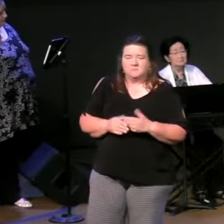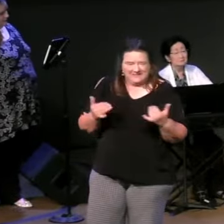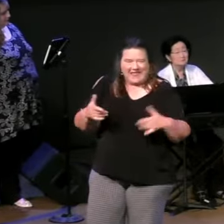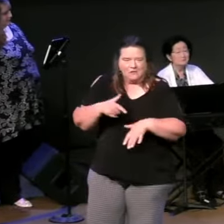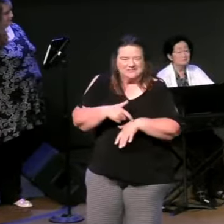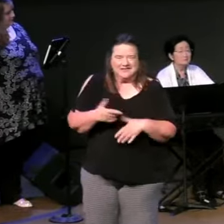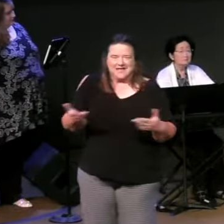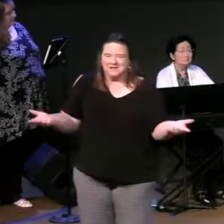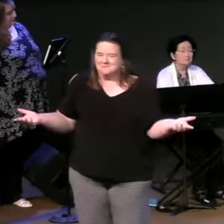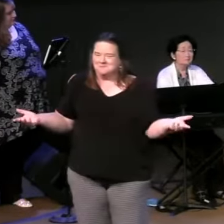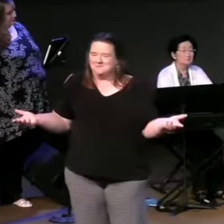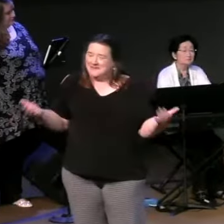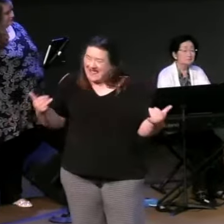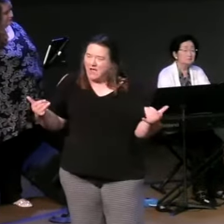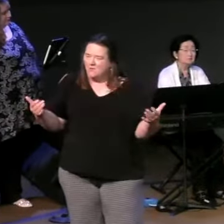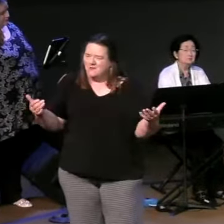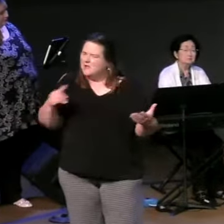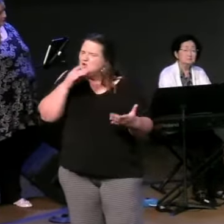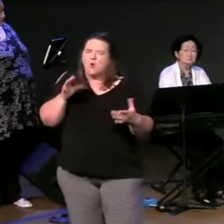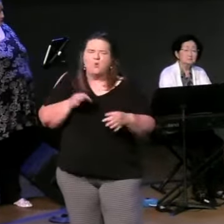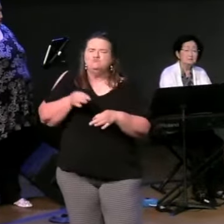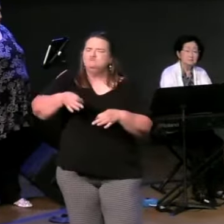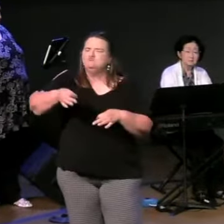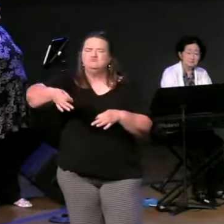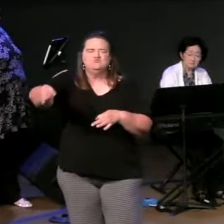Now's the time. Don't wait.